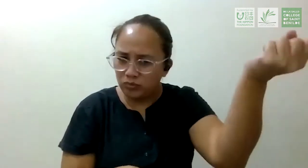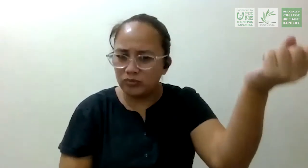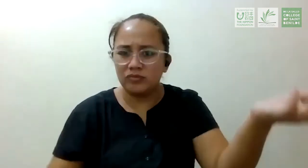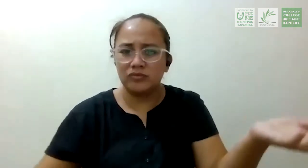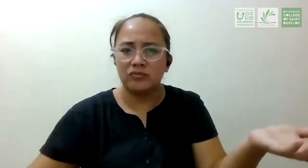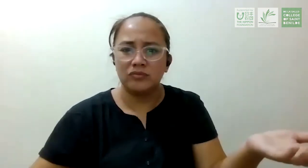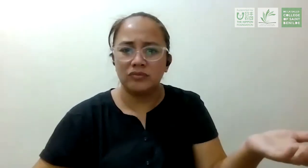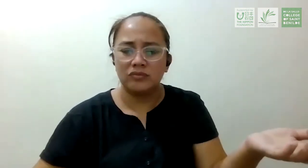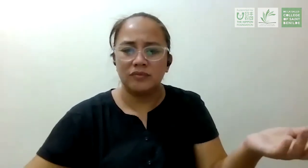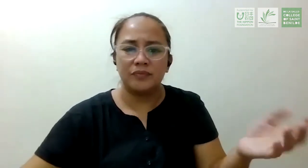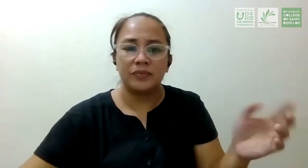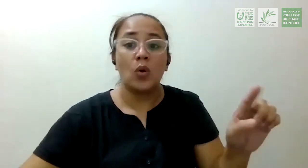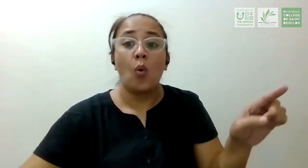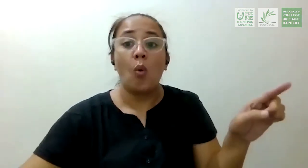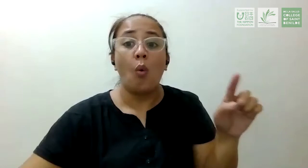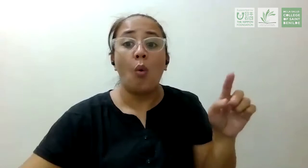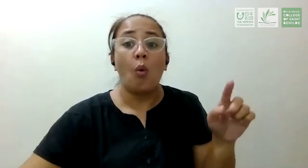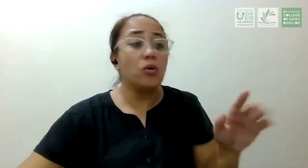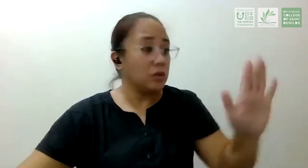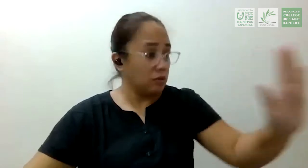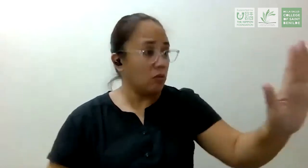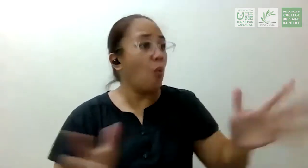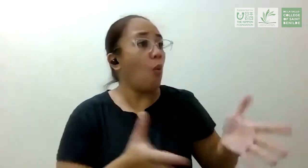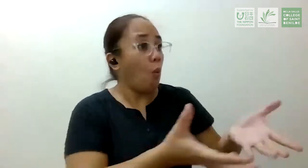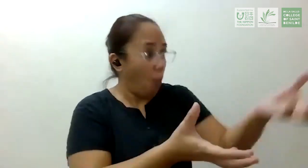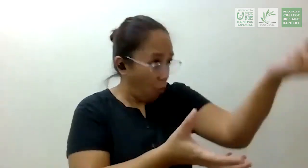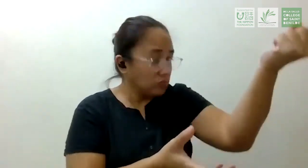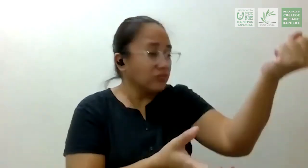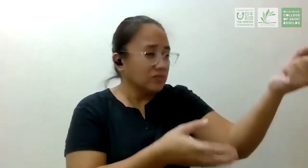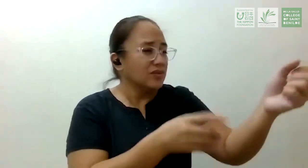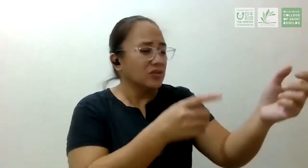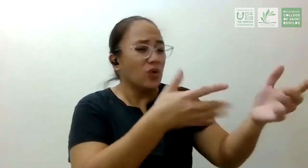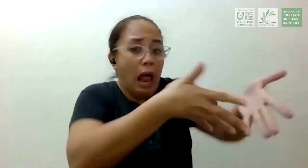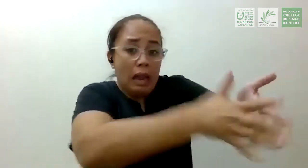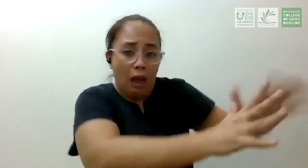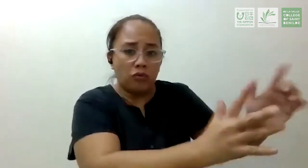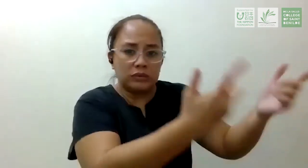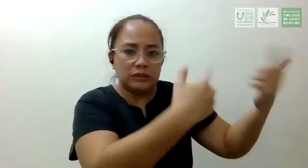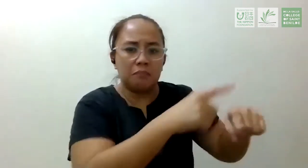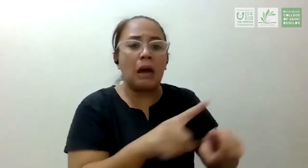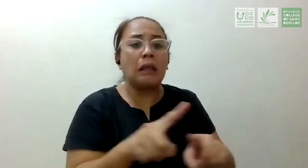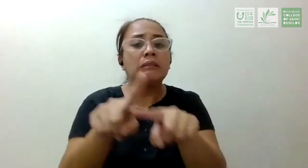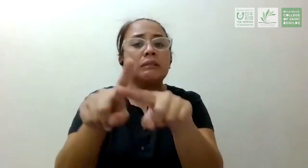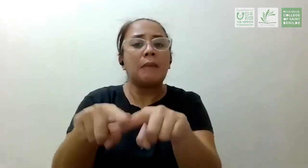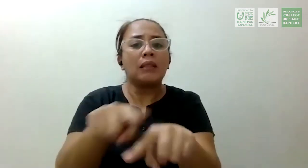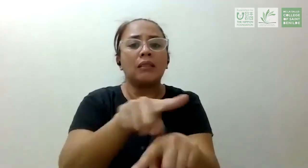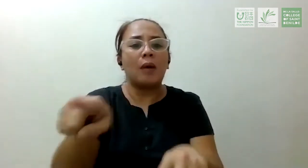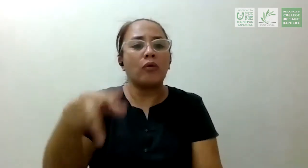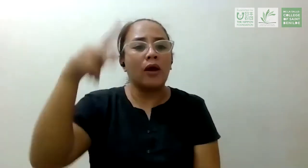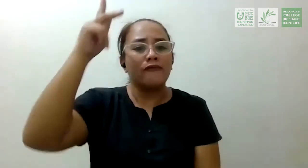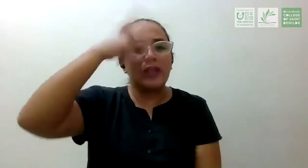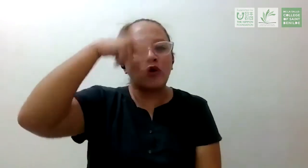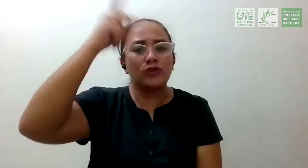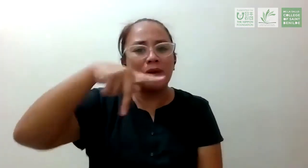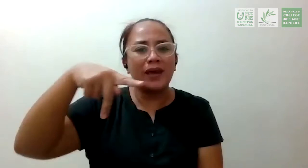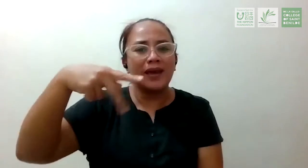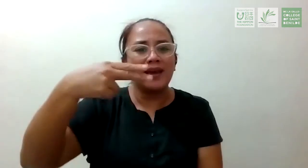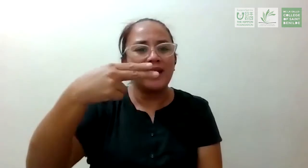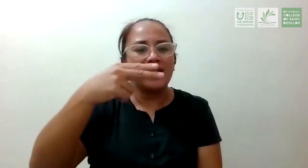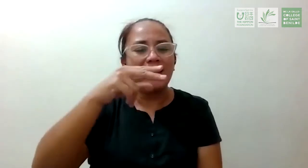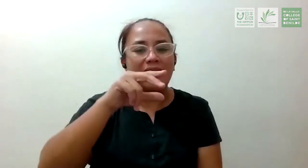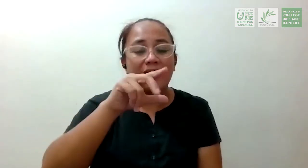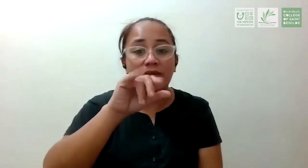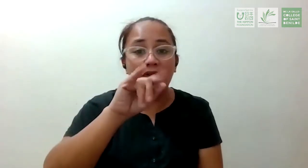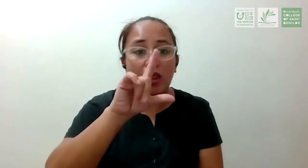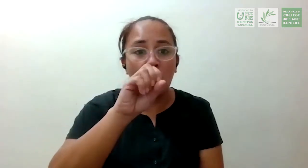You just let them sign their own way. So it depends on your philosophy. But if you want to learn them, we want to learn